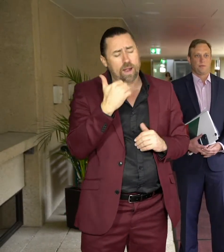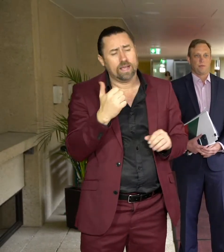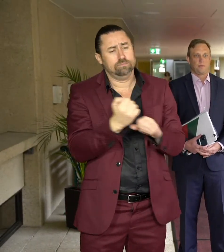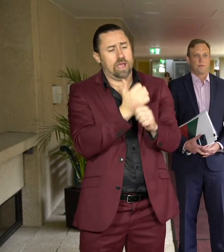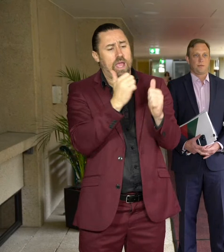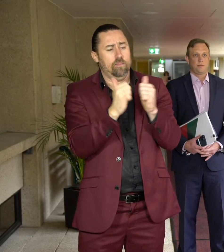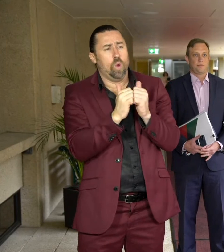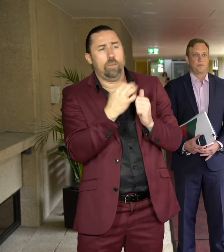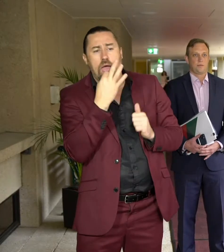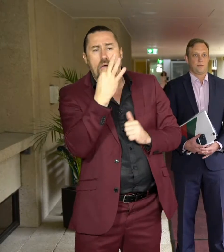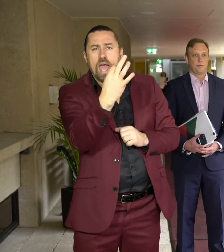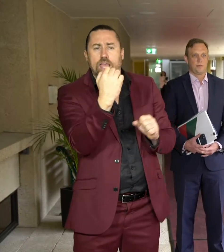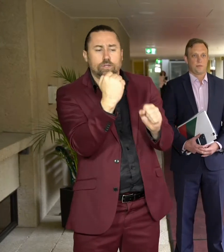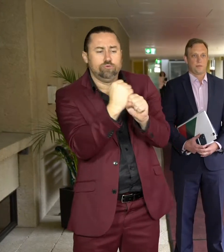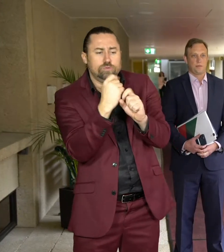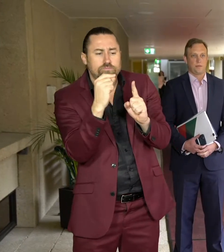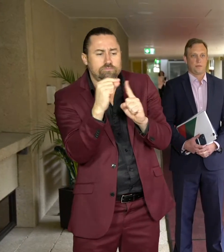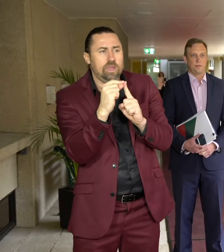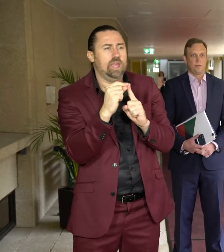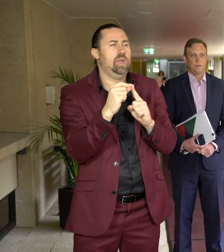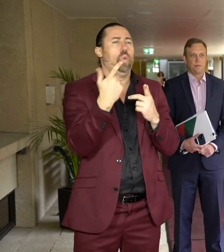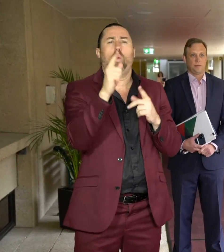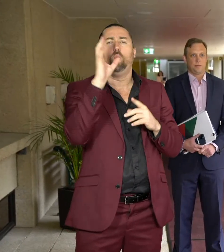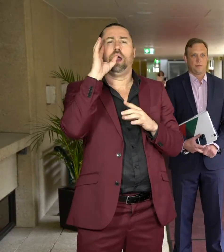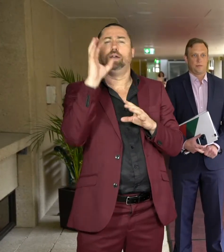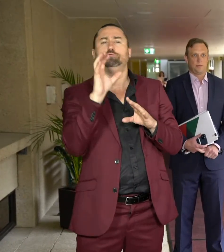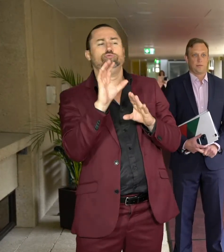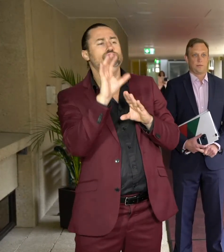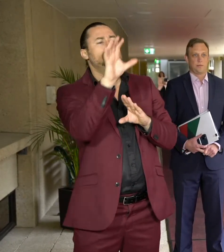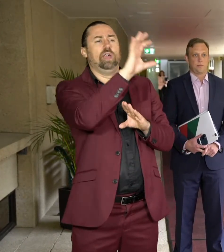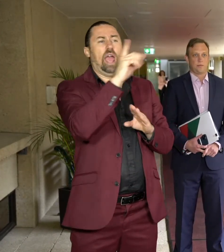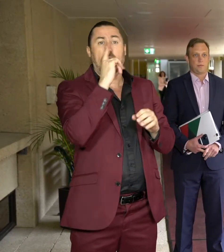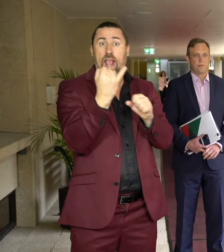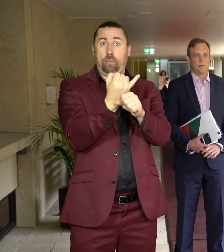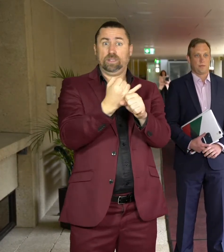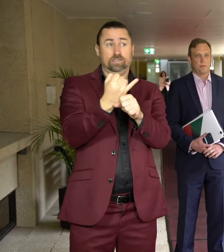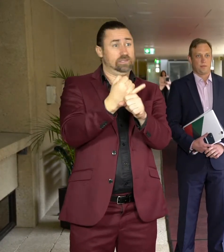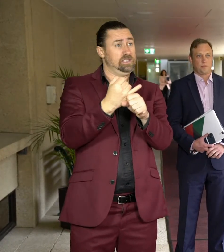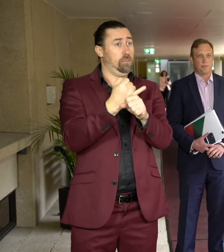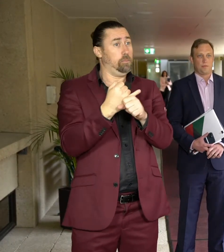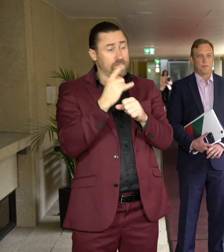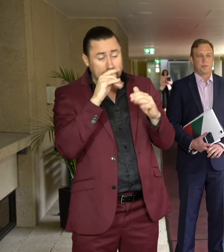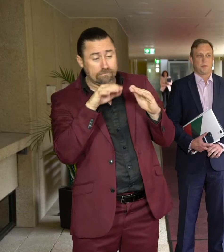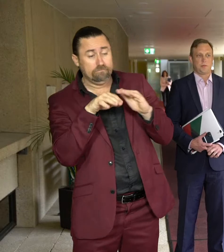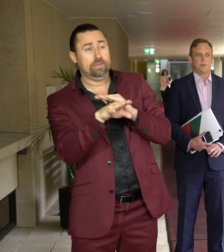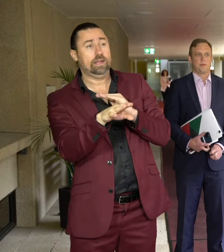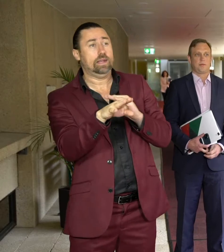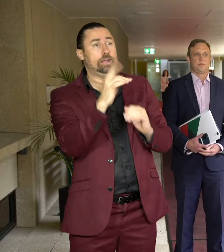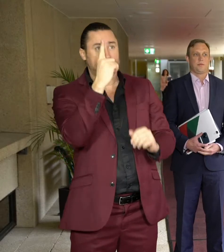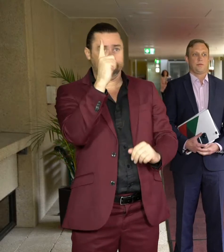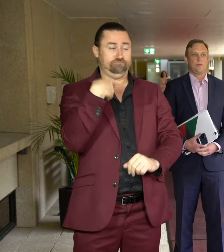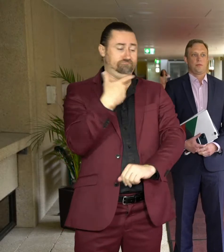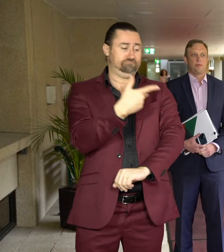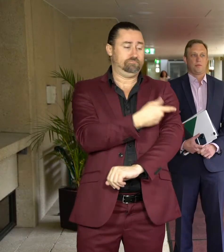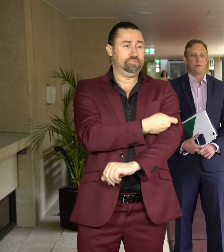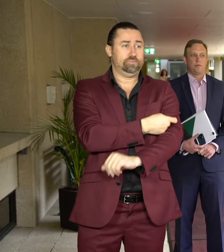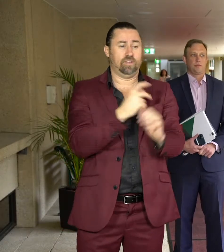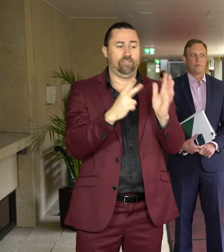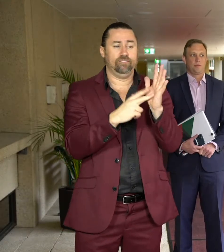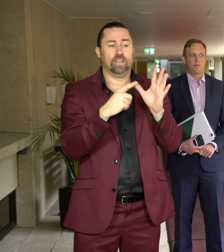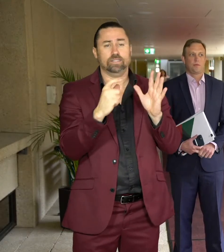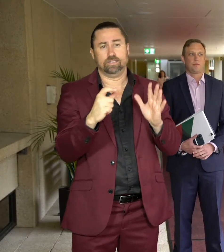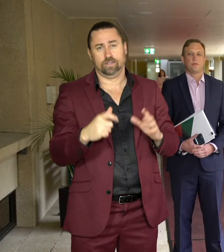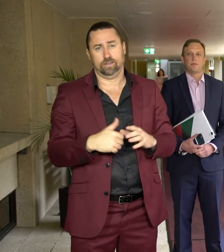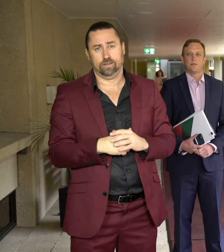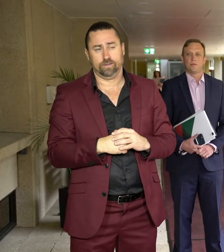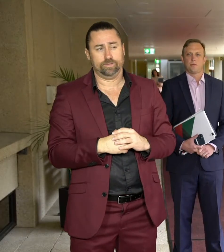your local GP, or if you're in the regions, a pharmacy if they are available and accredited.